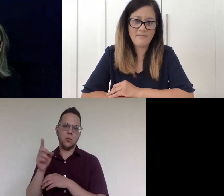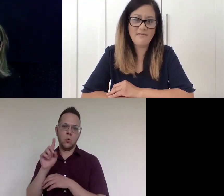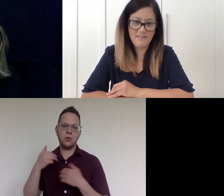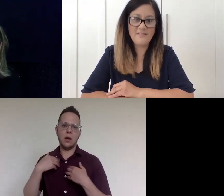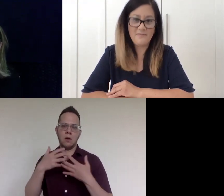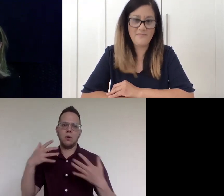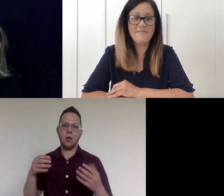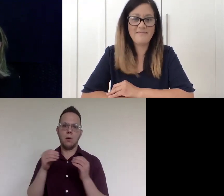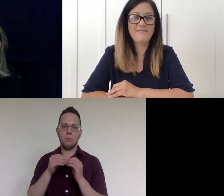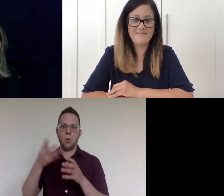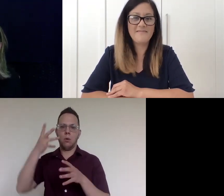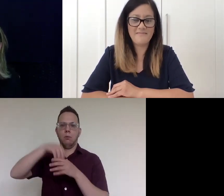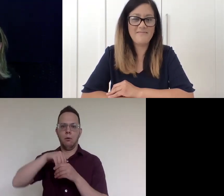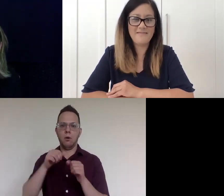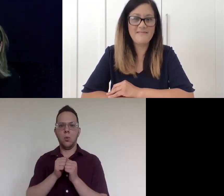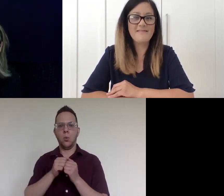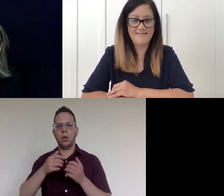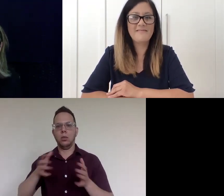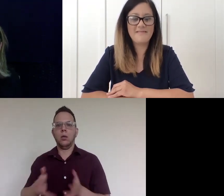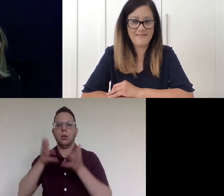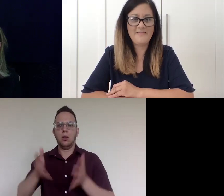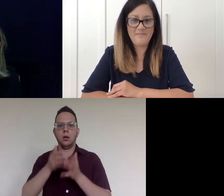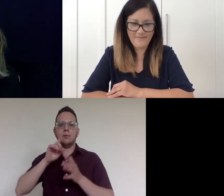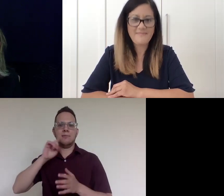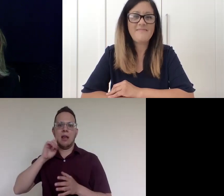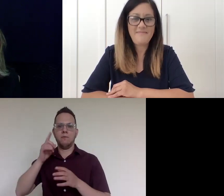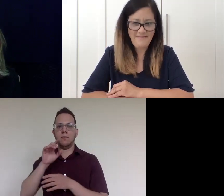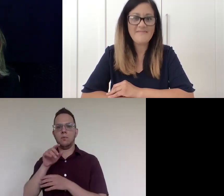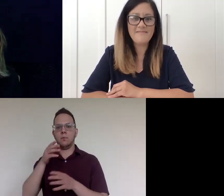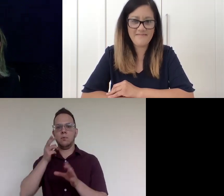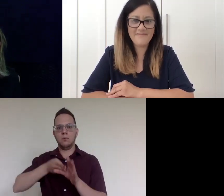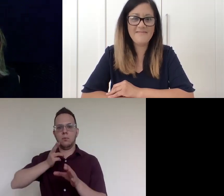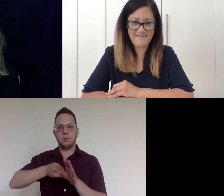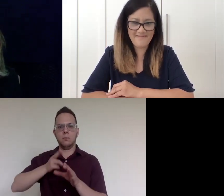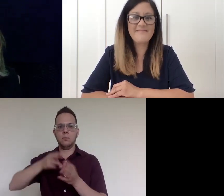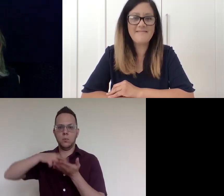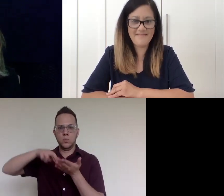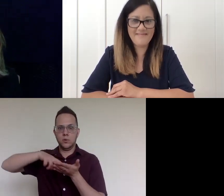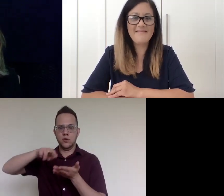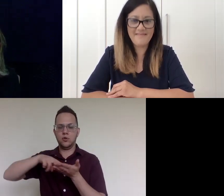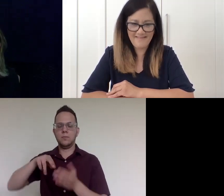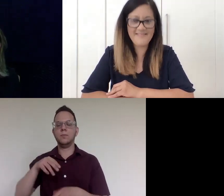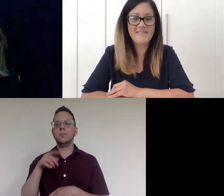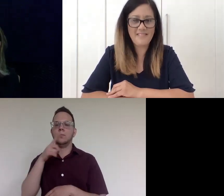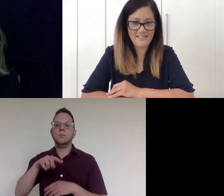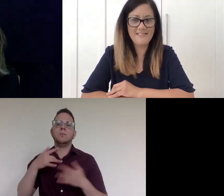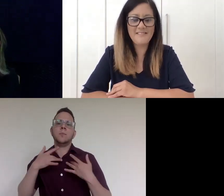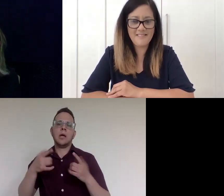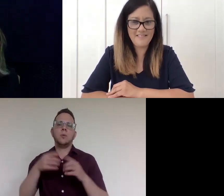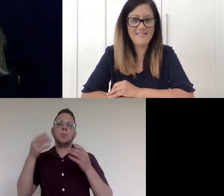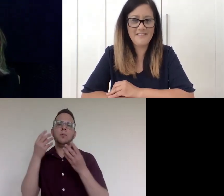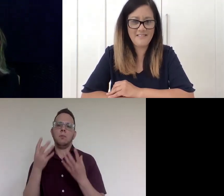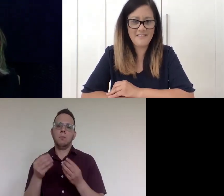other academic centers like Michigan, where they have a lot more work on deaf participation